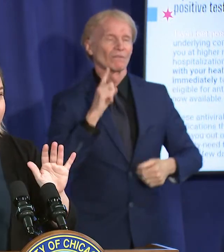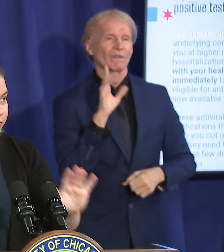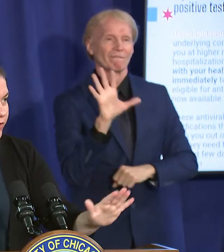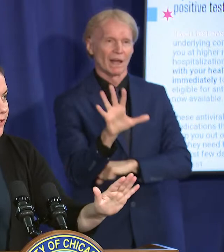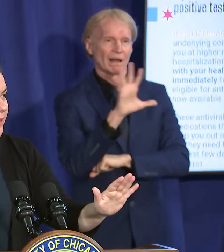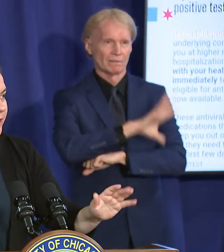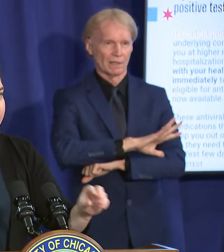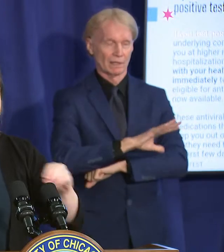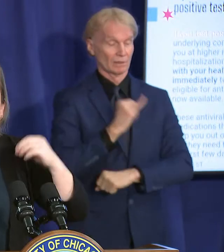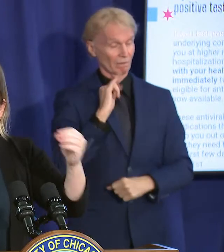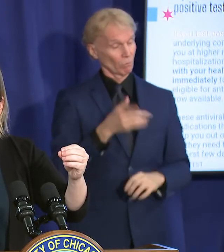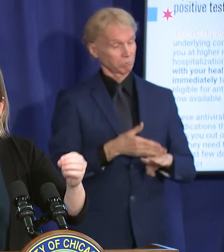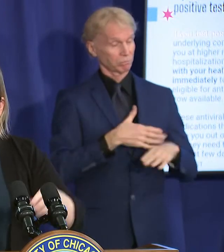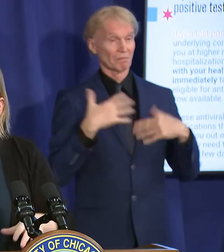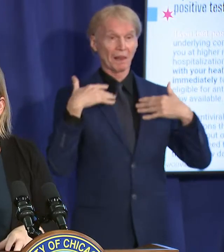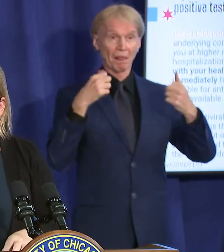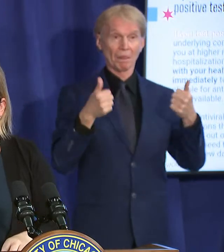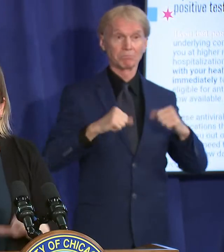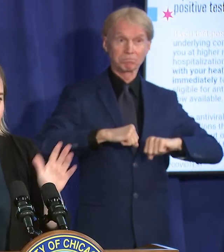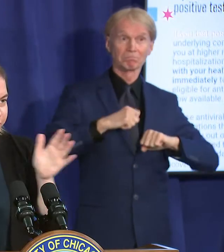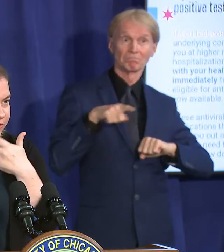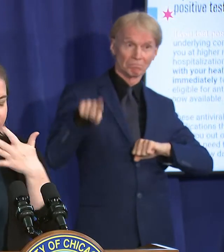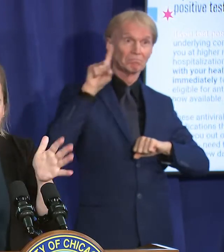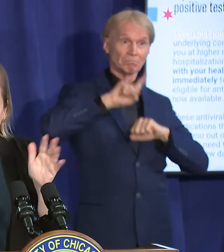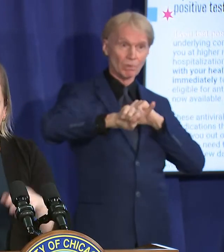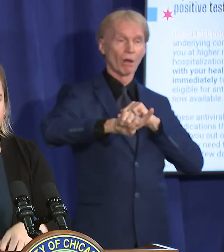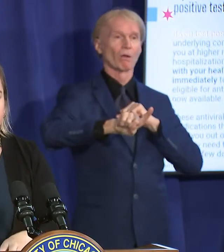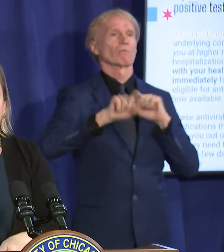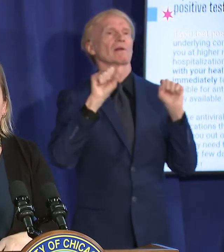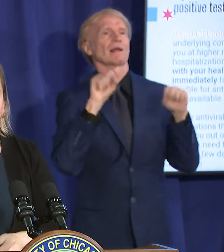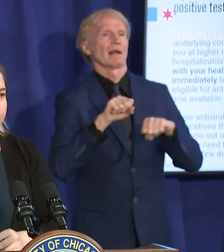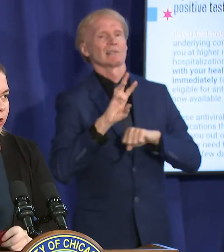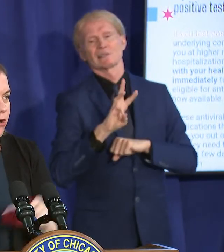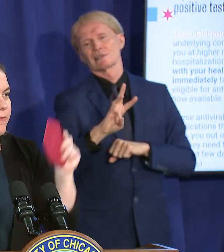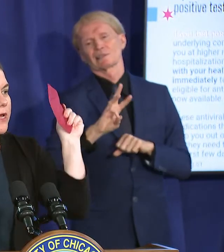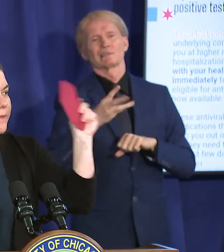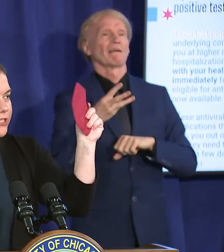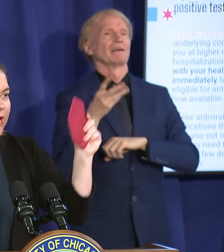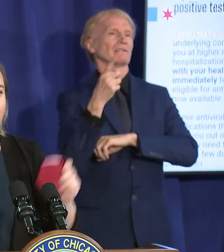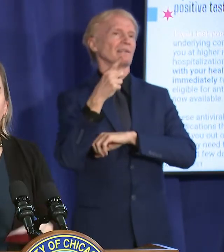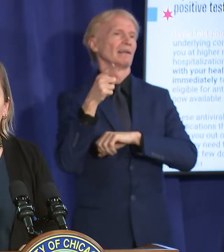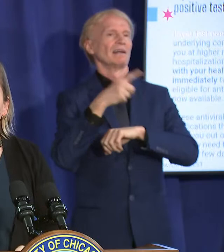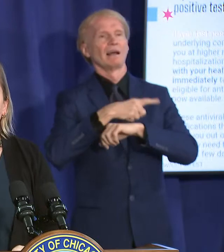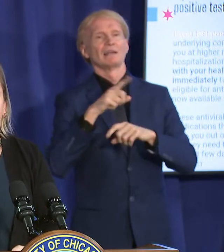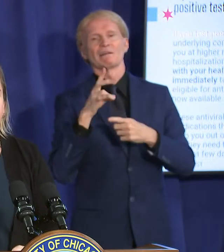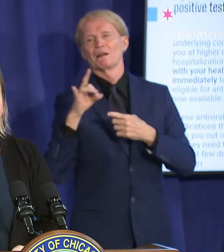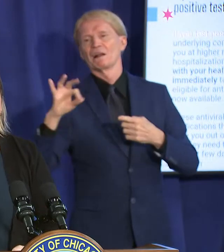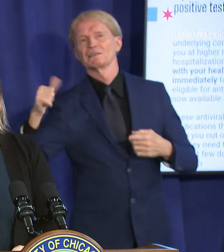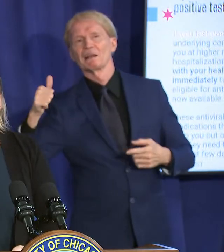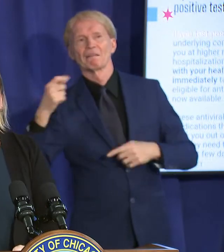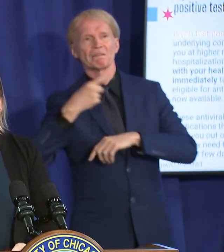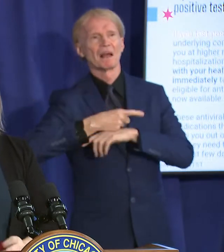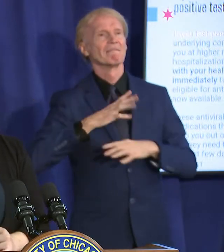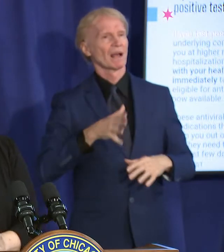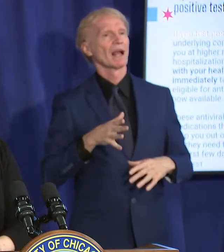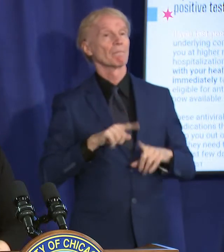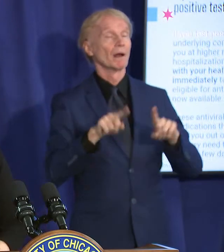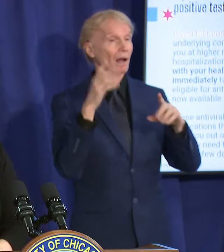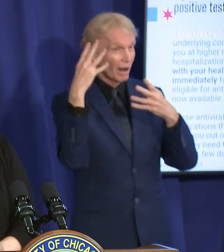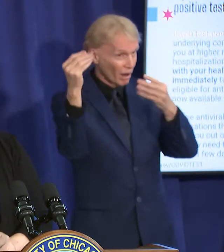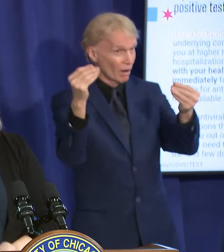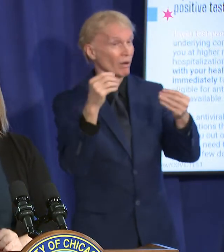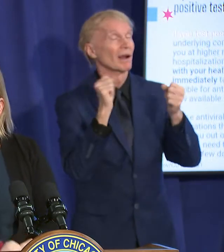days. If you're feeling better, you can come out for the days 6 through 10 from your home, but you got to be careful with masks. But